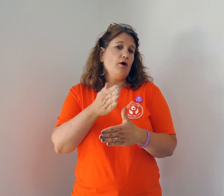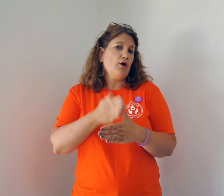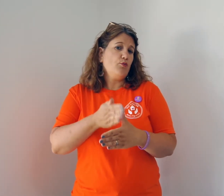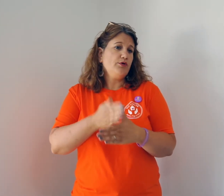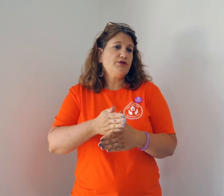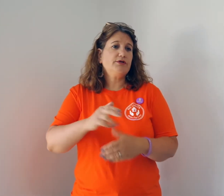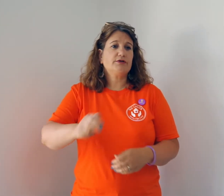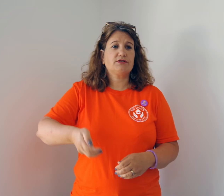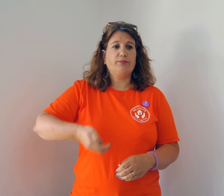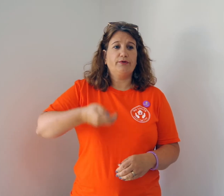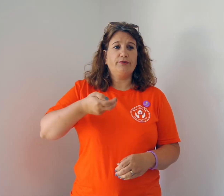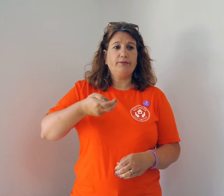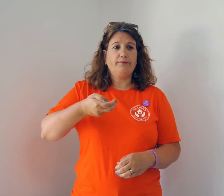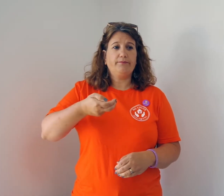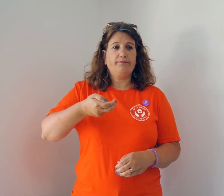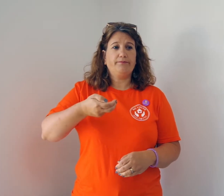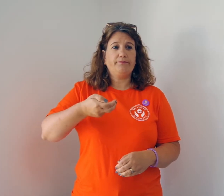a wooden spoon,